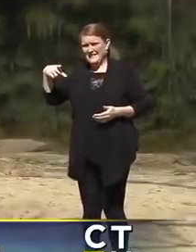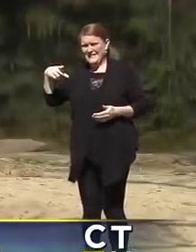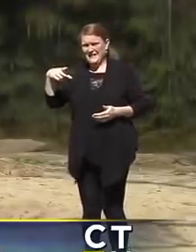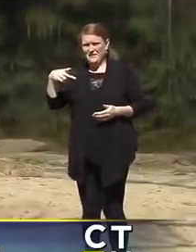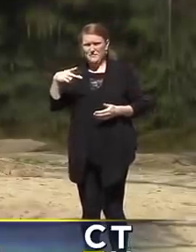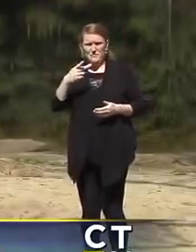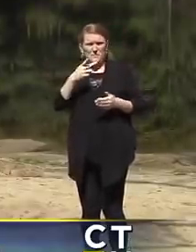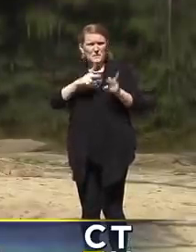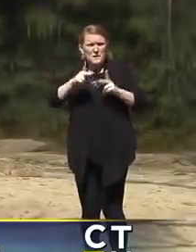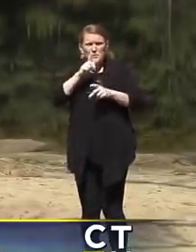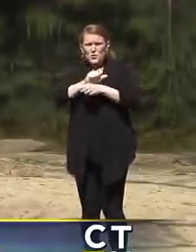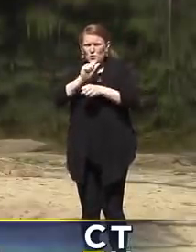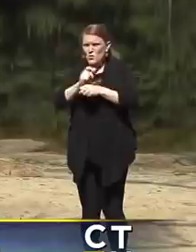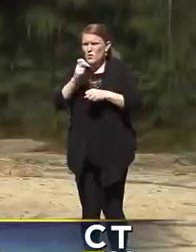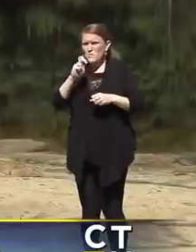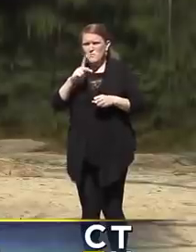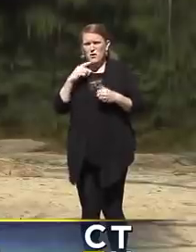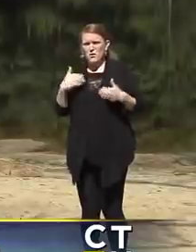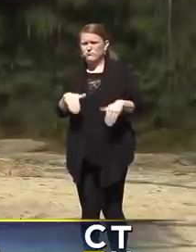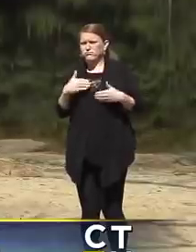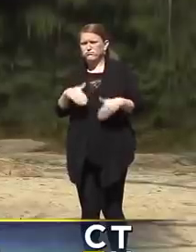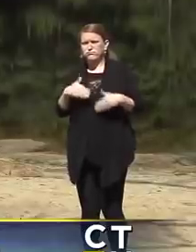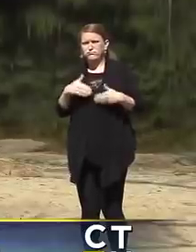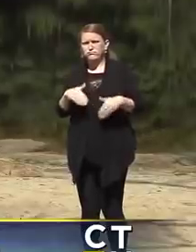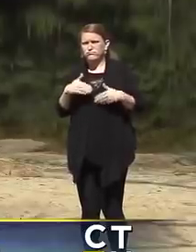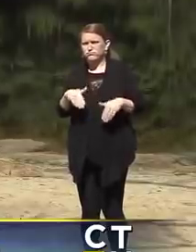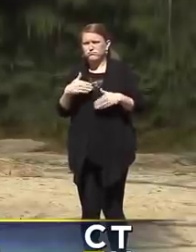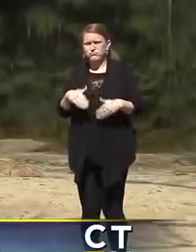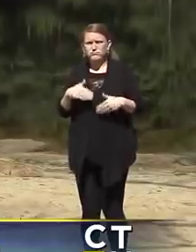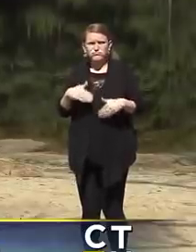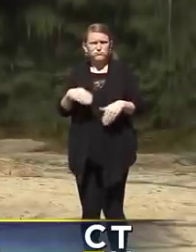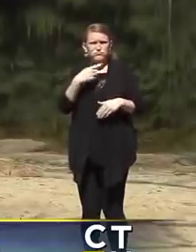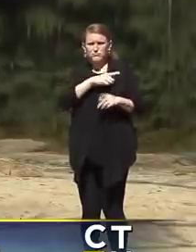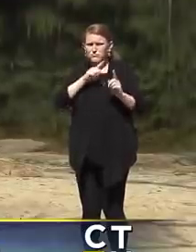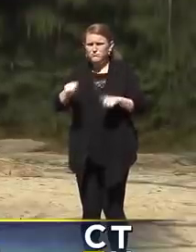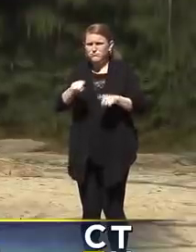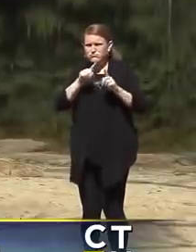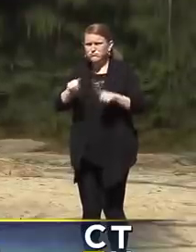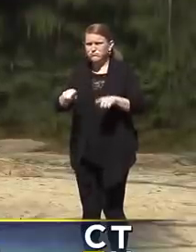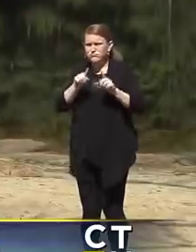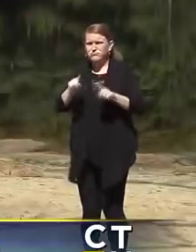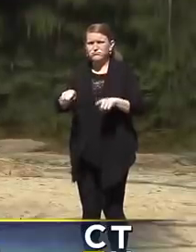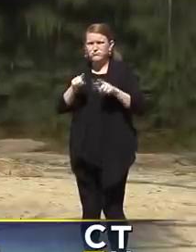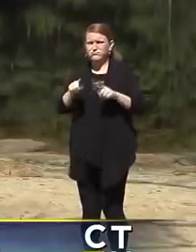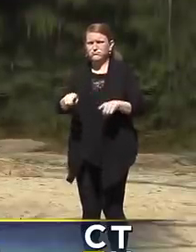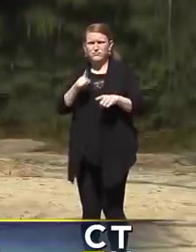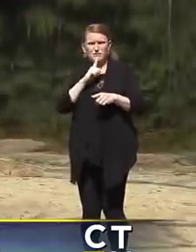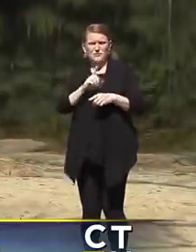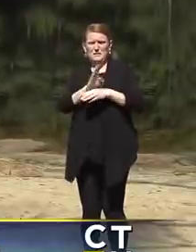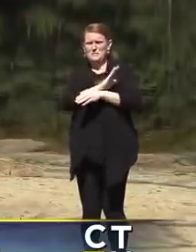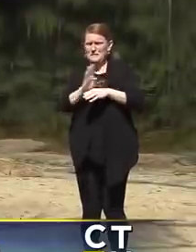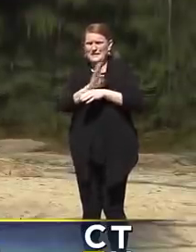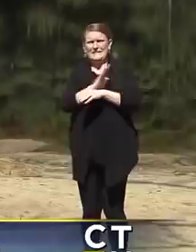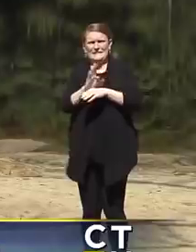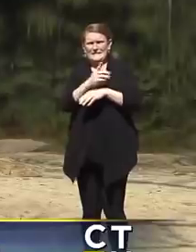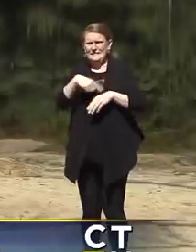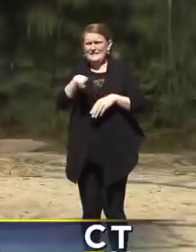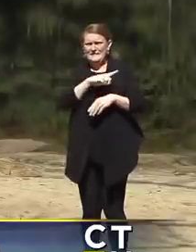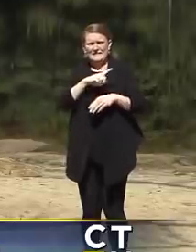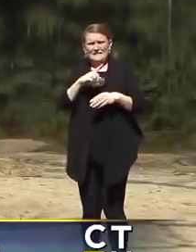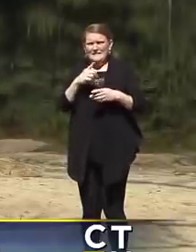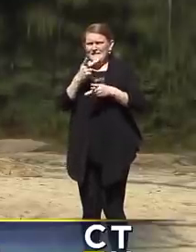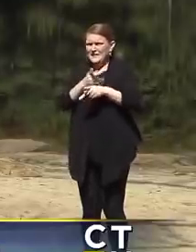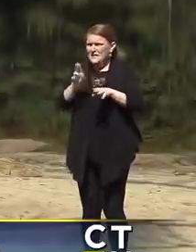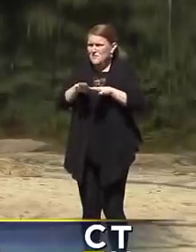of you done. As I was just joking on the way in, you weren't telecommuting for the last few weeks. You were never been busier. Keeping our parks open.